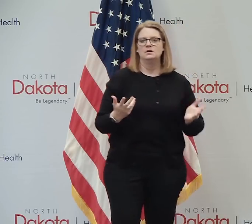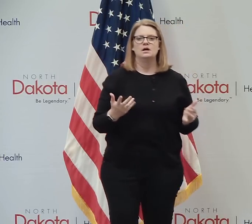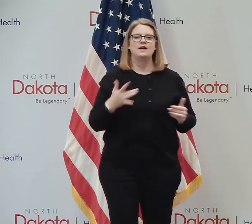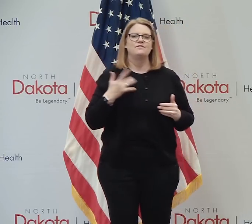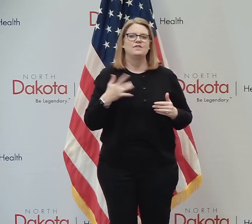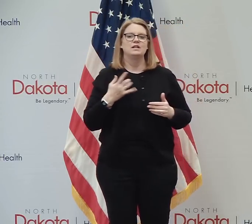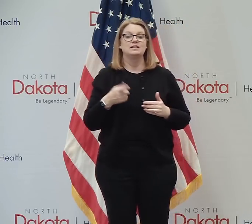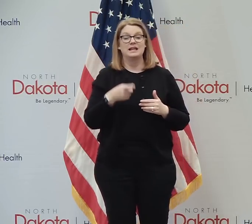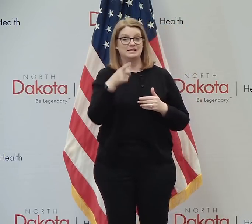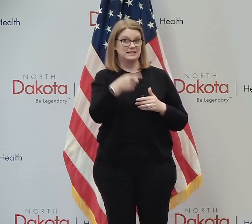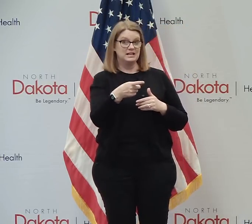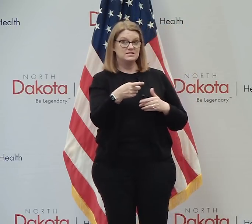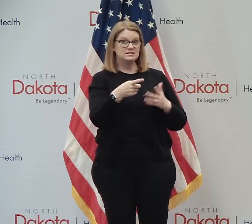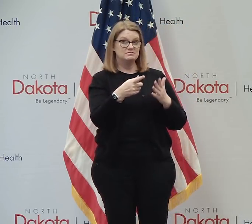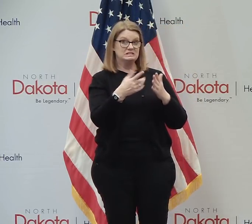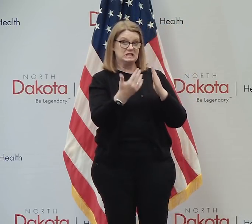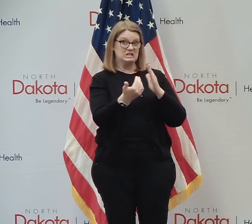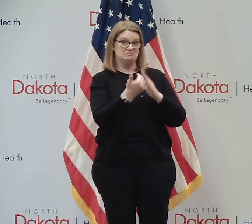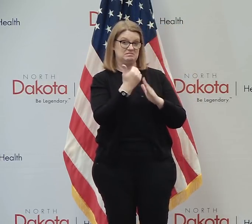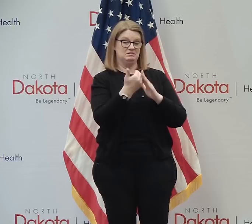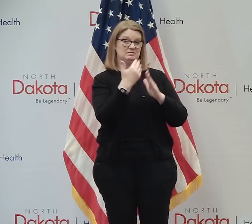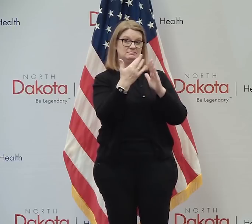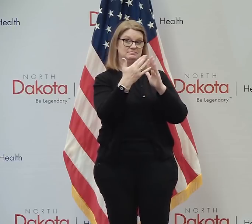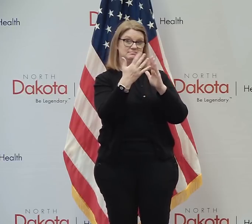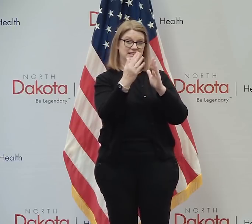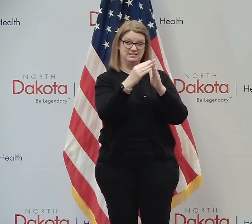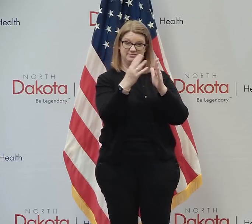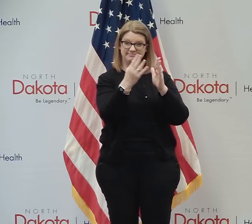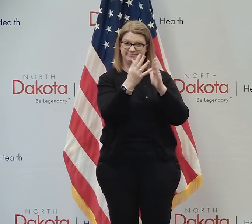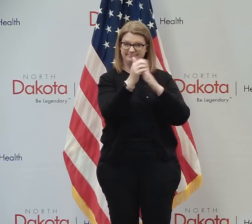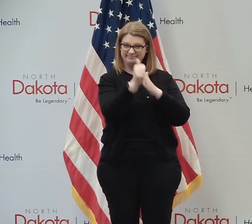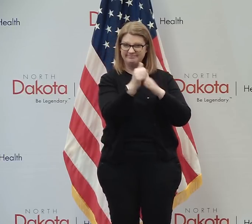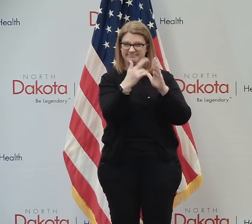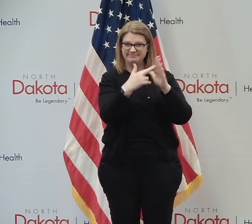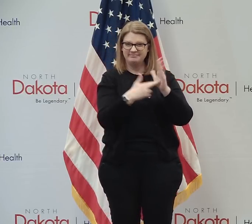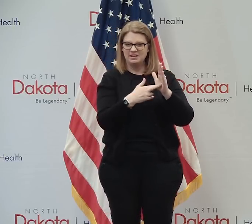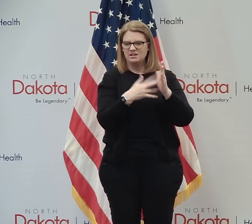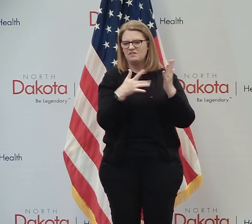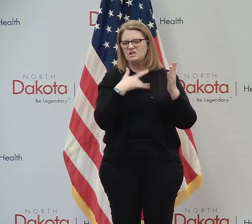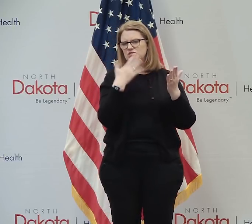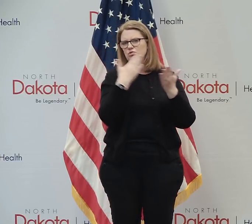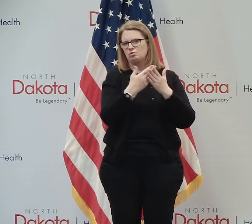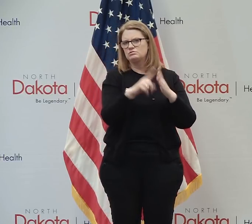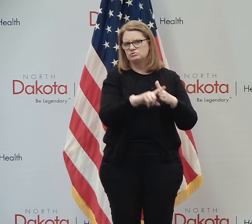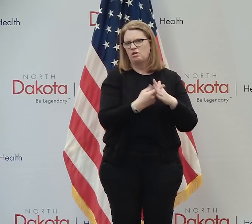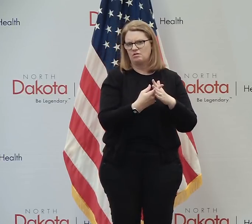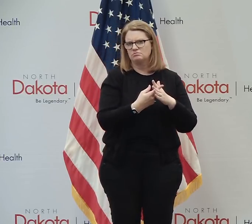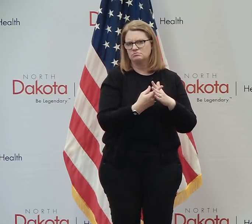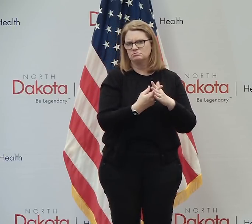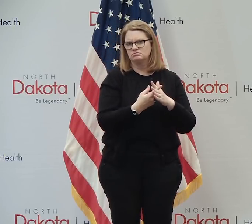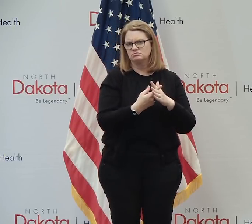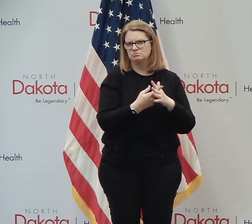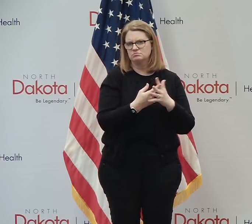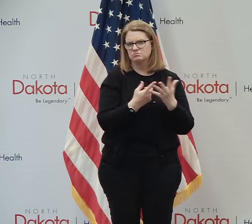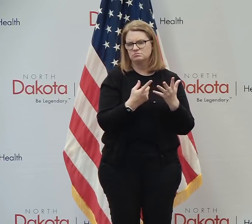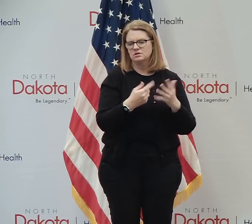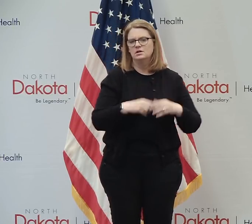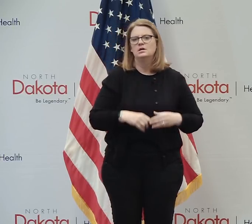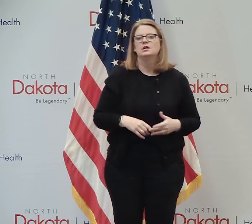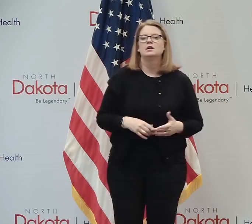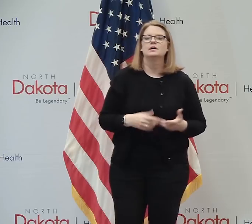a fantastic start on a set of statewide guidelines for all the kinds of theoreticals that come up here. And then we'll take that, and then there'll